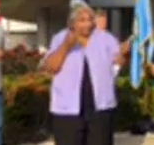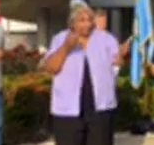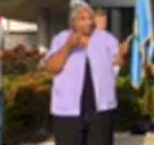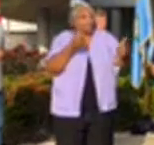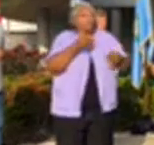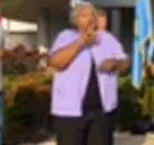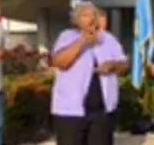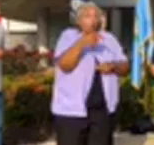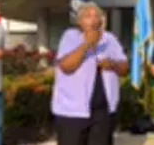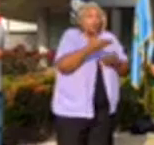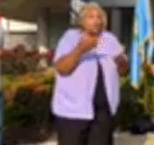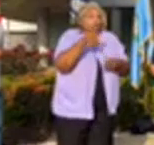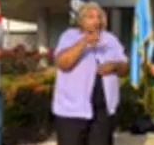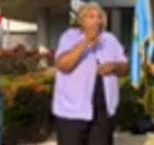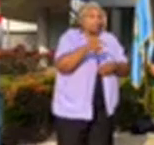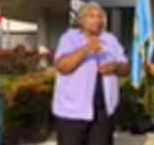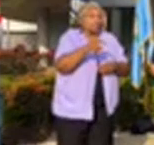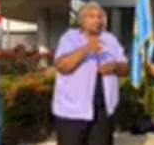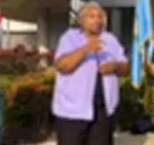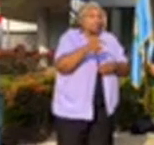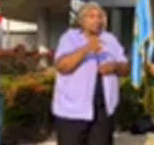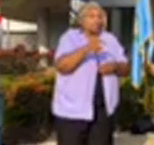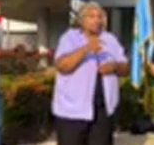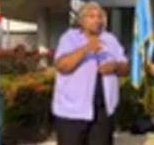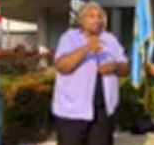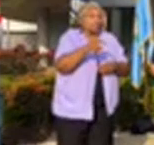food, pharmacies, banks.